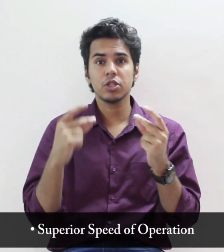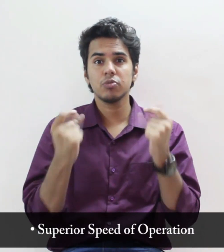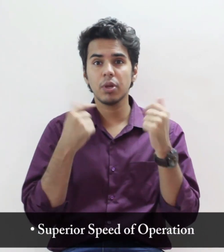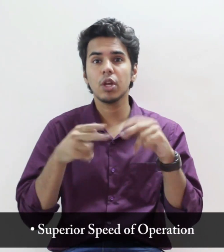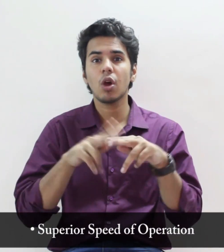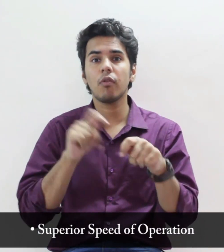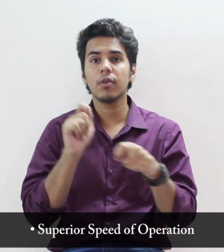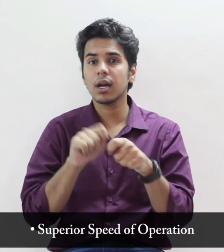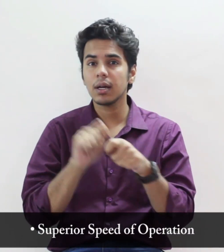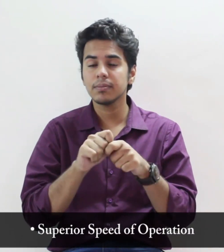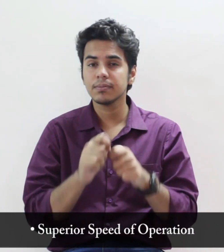superior speed of operation,